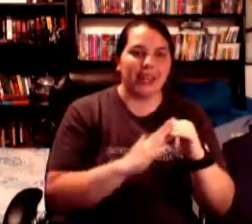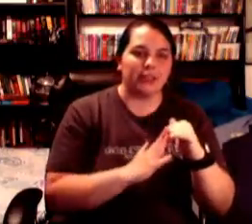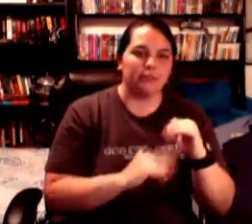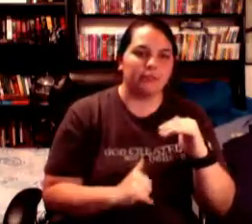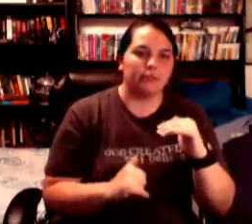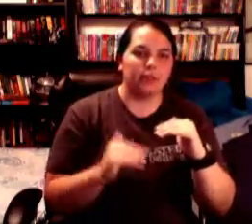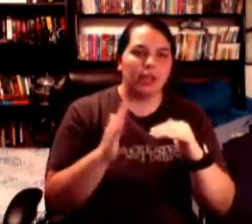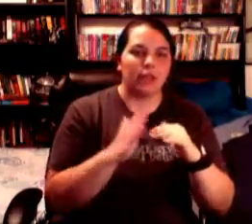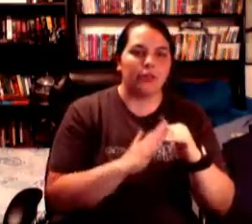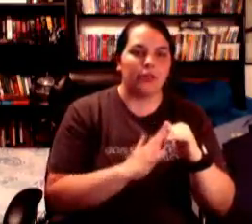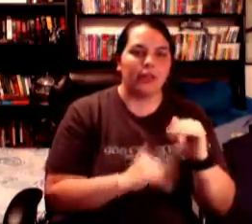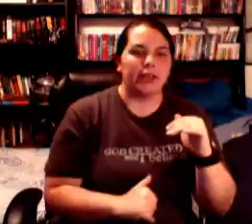than.